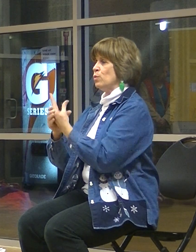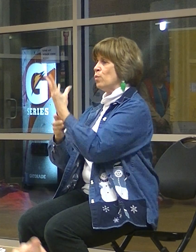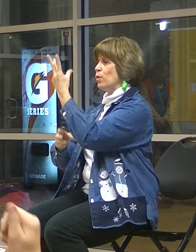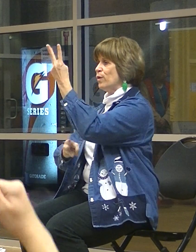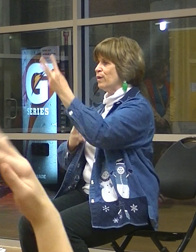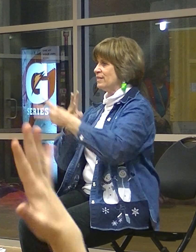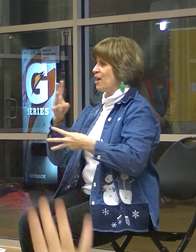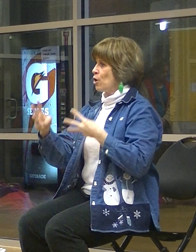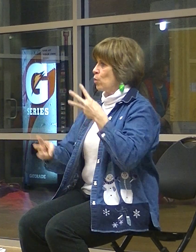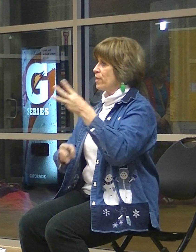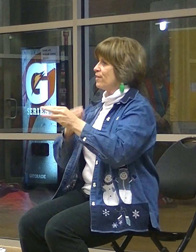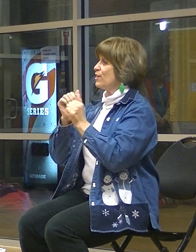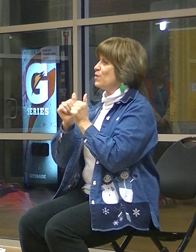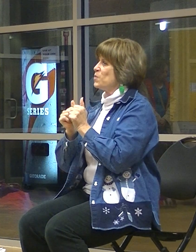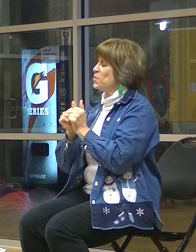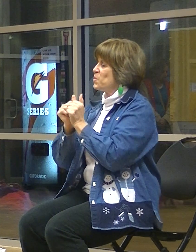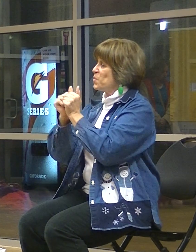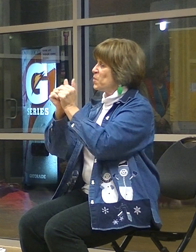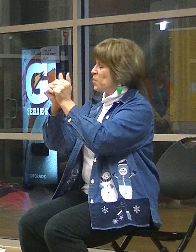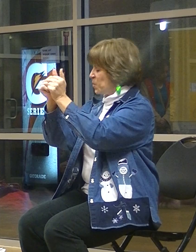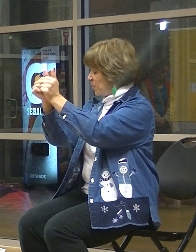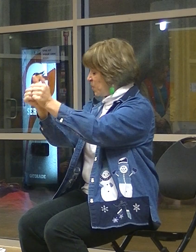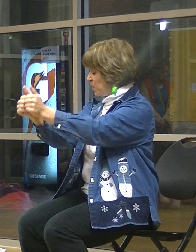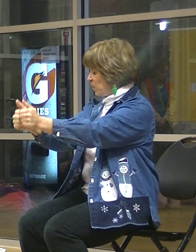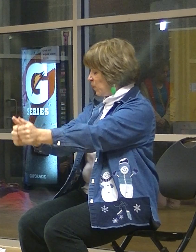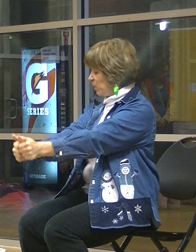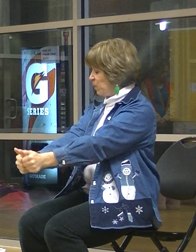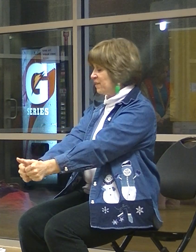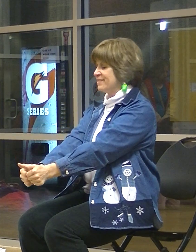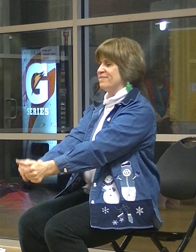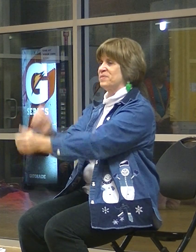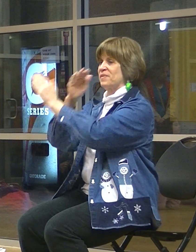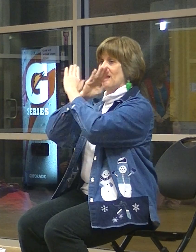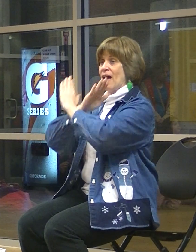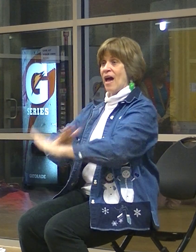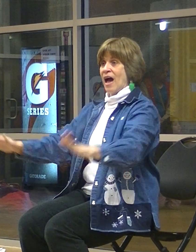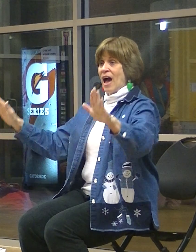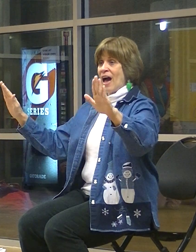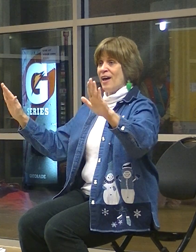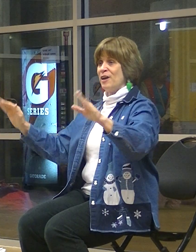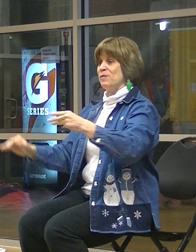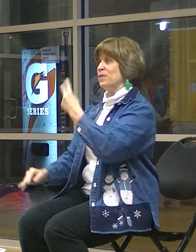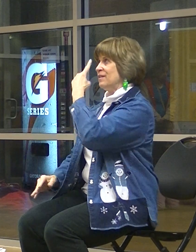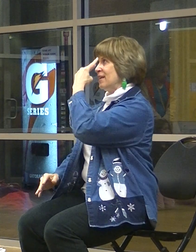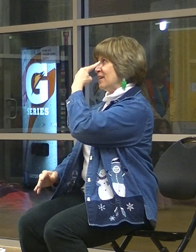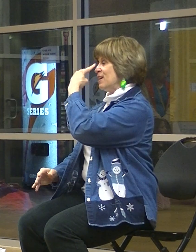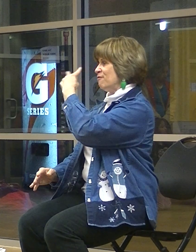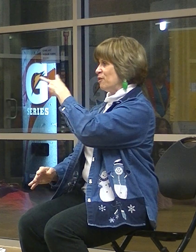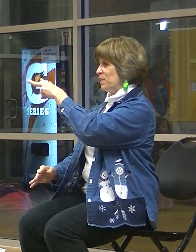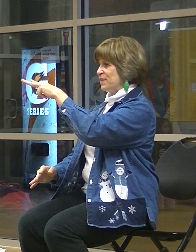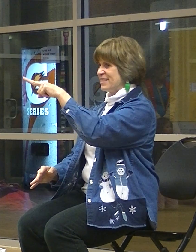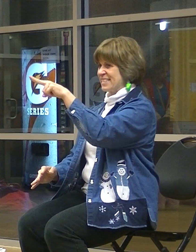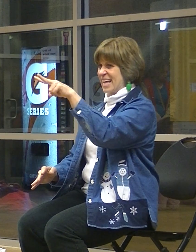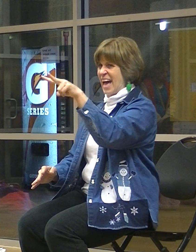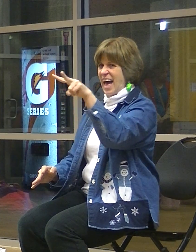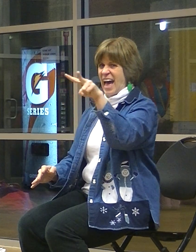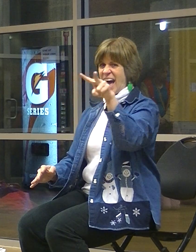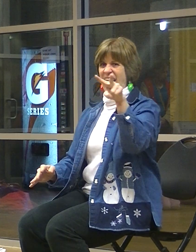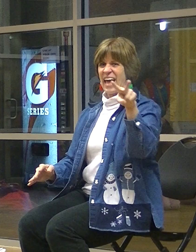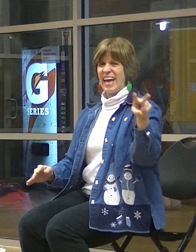world with you. The whole new world with unbelievable sights,